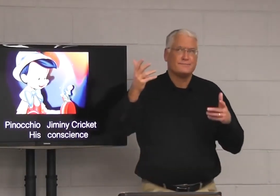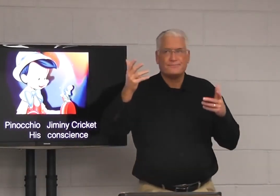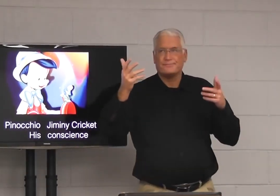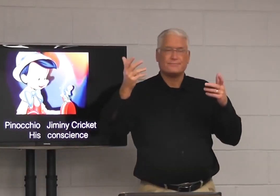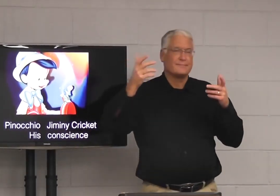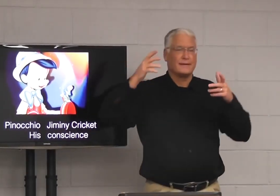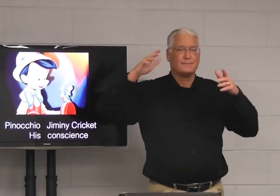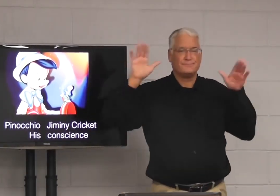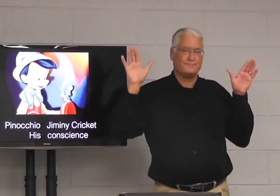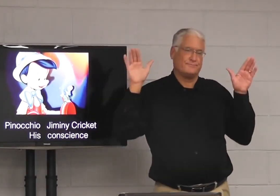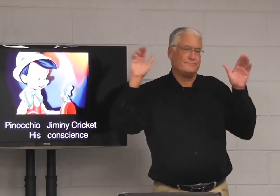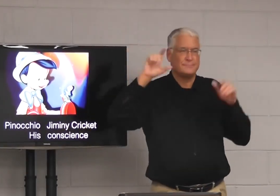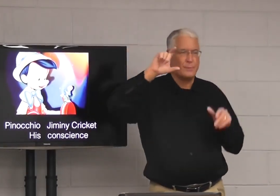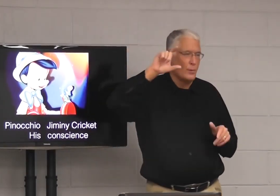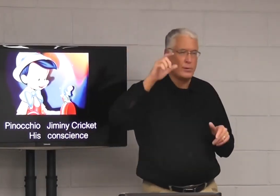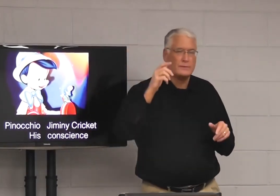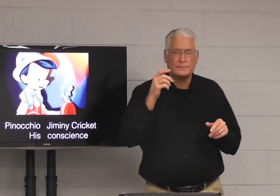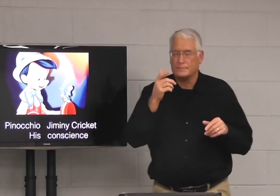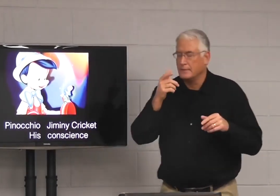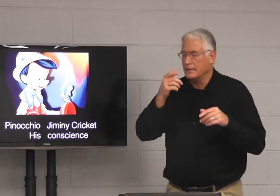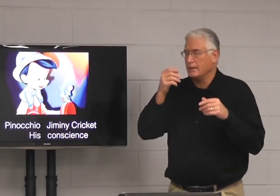This blue fairy,